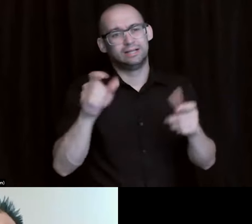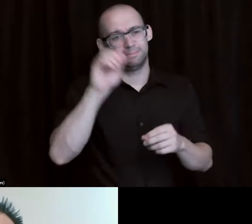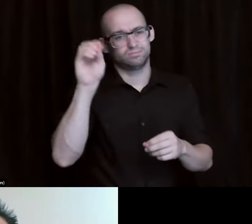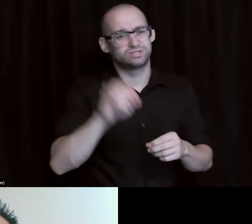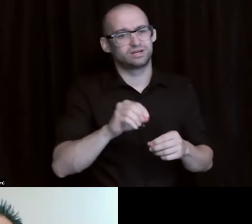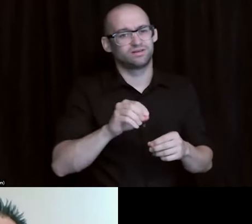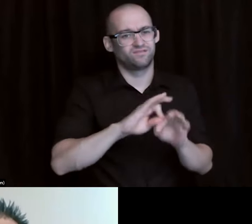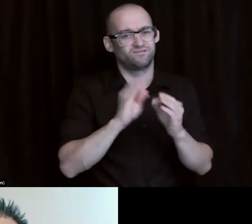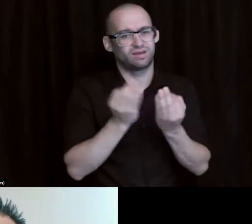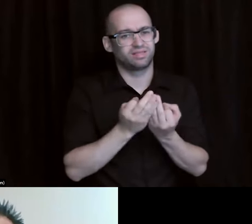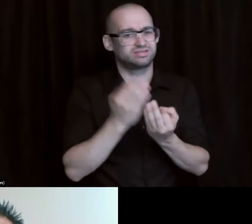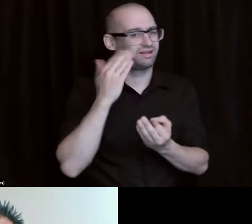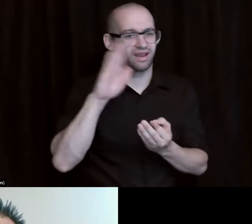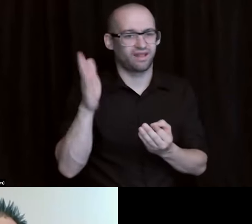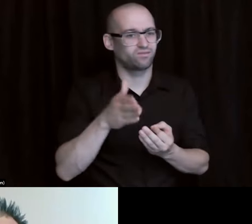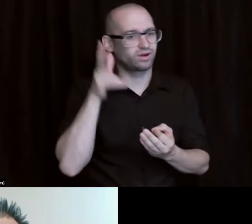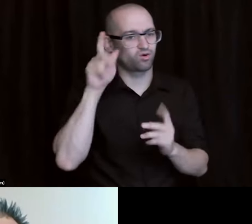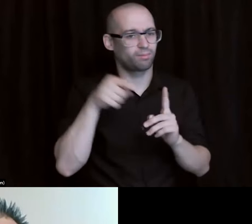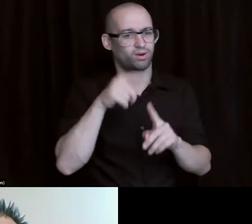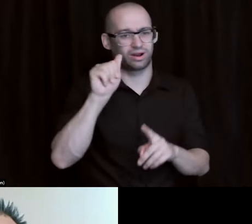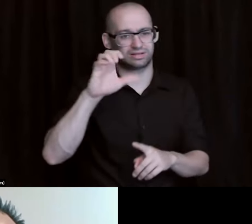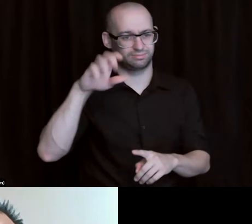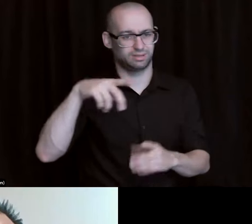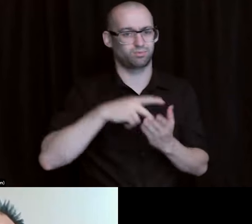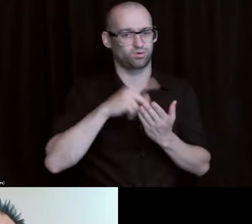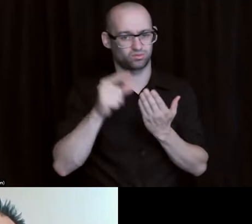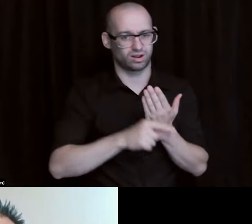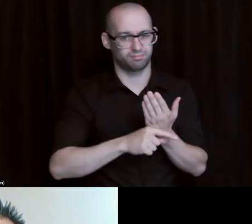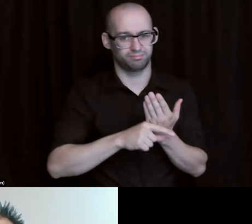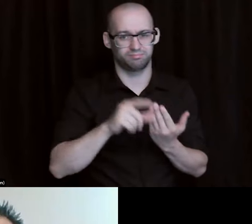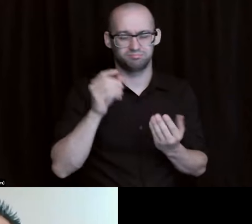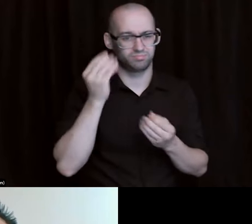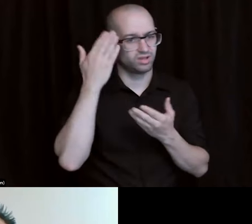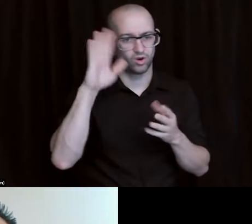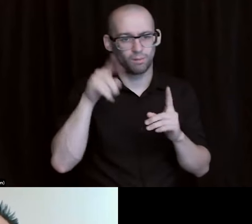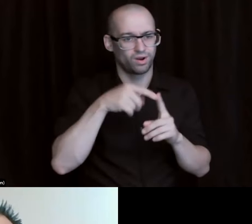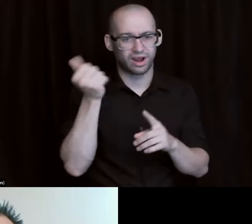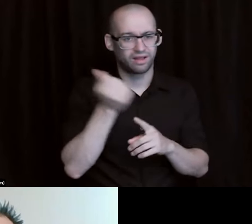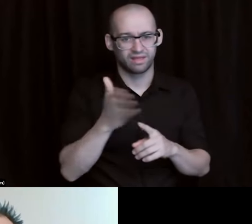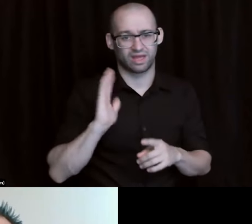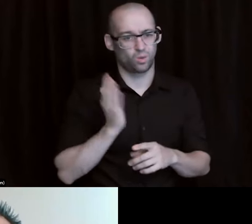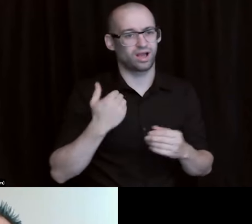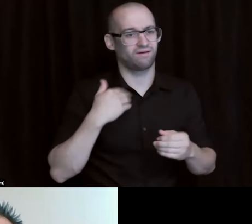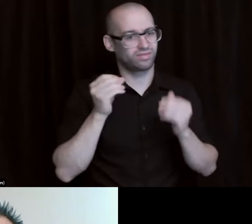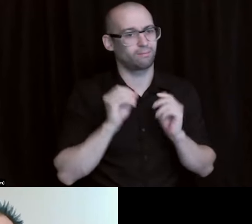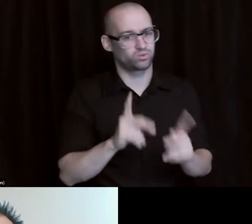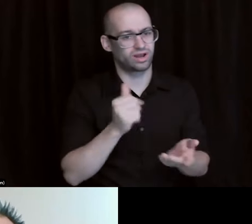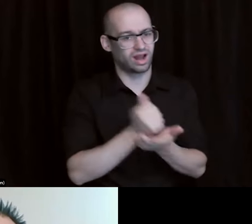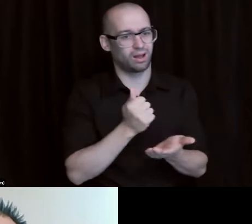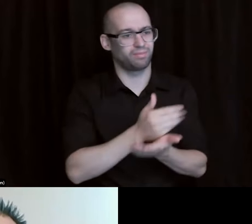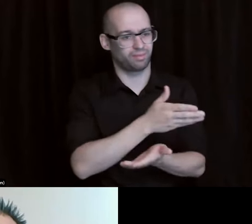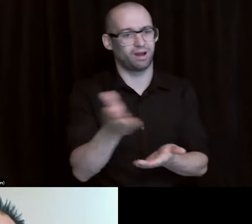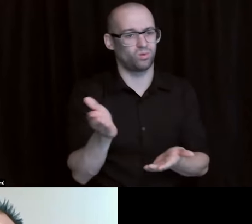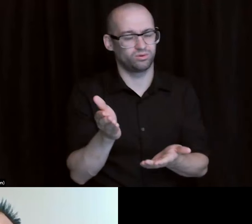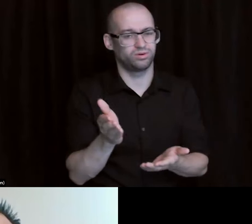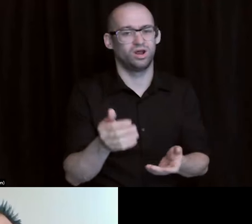of families that haven't heard about the ACP program or any help. And we have that opportunity to help them out. We help out our veterans as well.